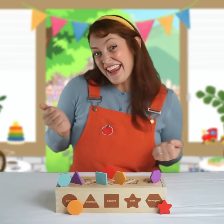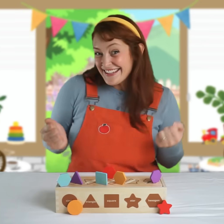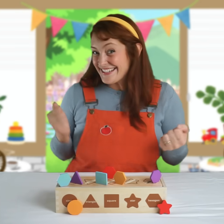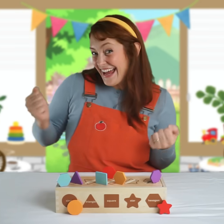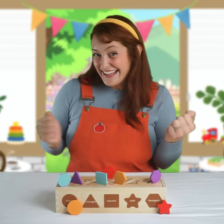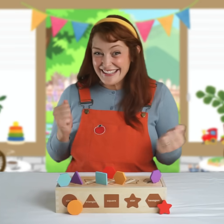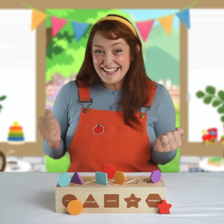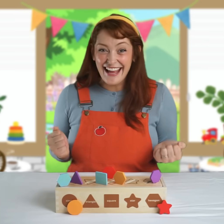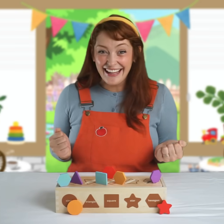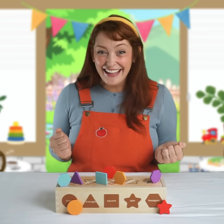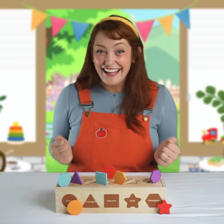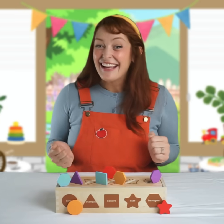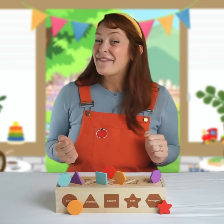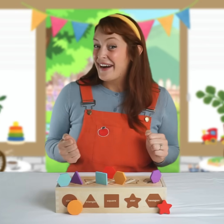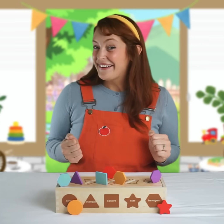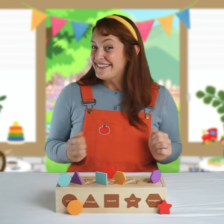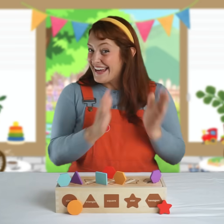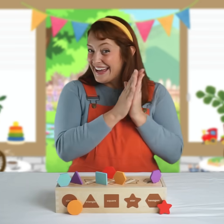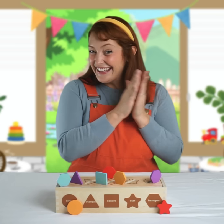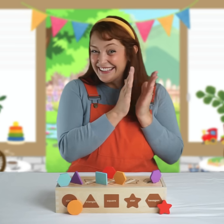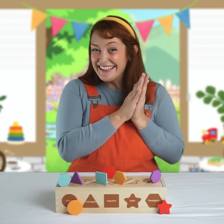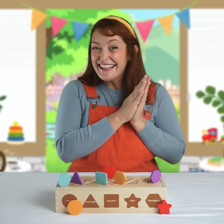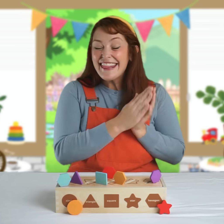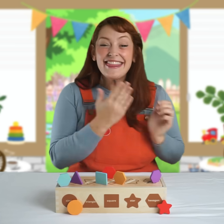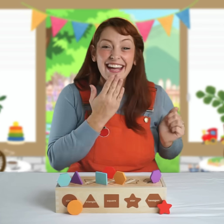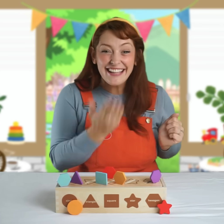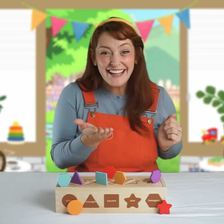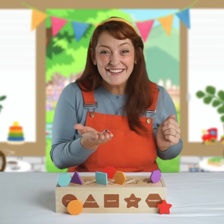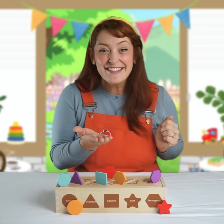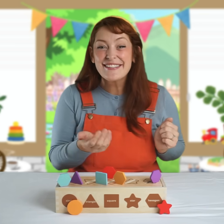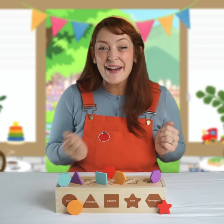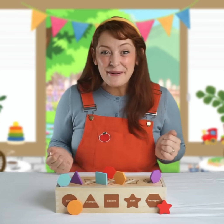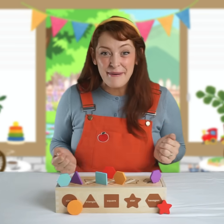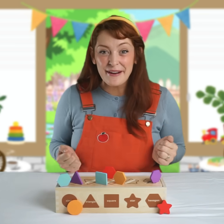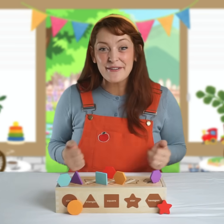Great dancing! Well done! Thank you so much for